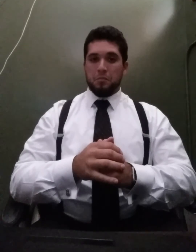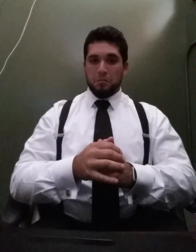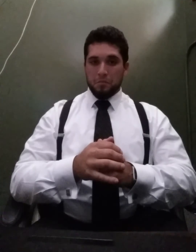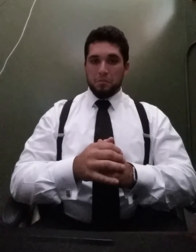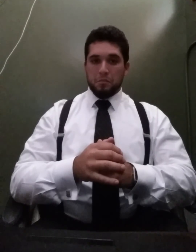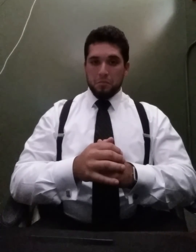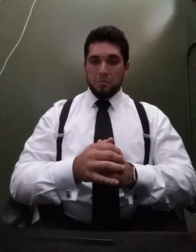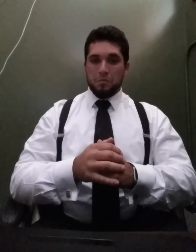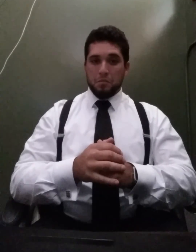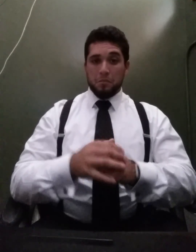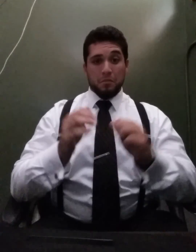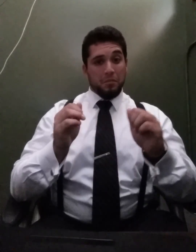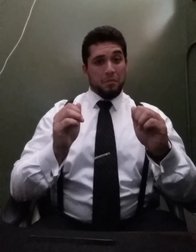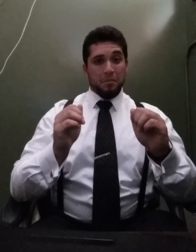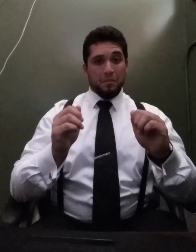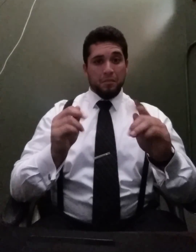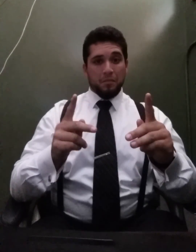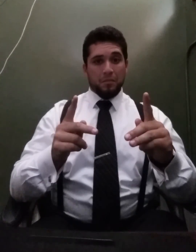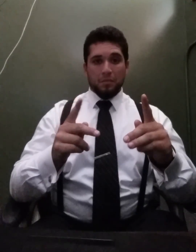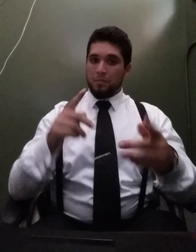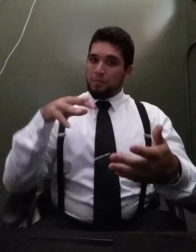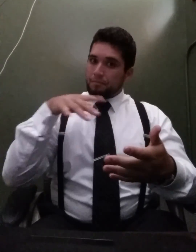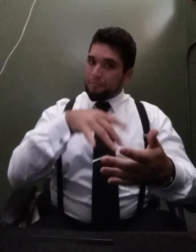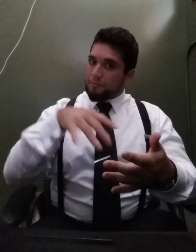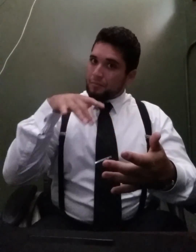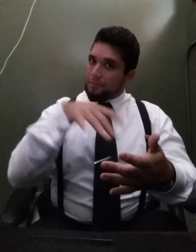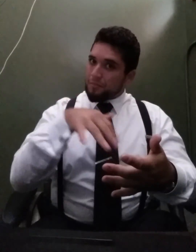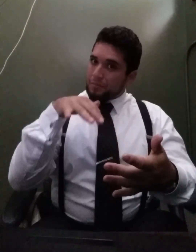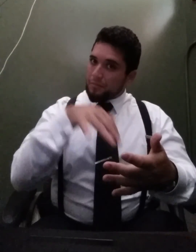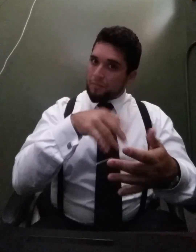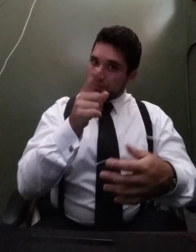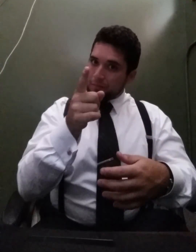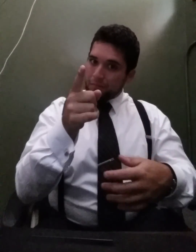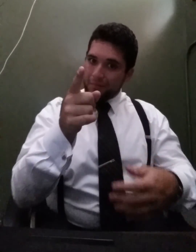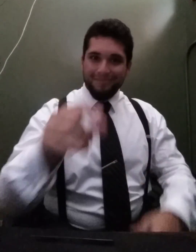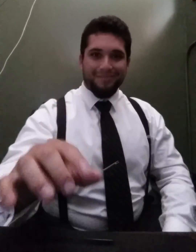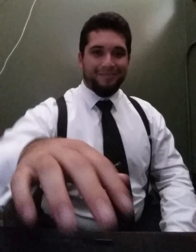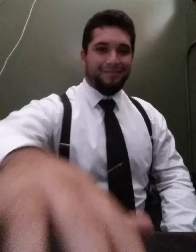day is exactly equal. There's 12 hours of day and 12 hours of night.